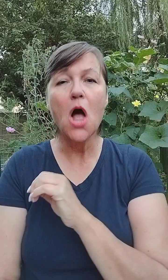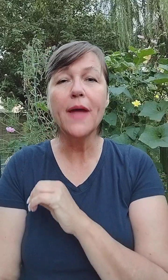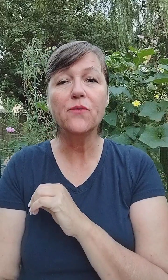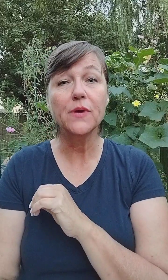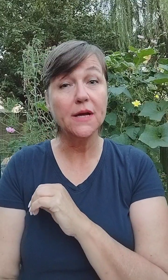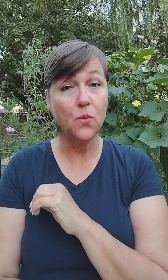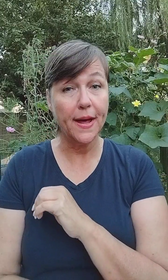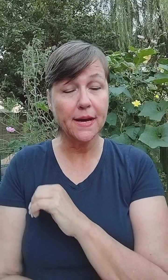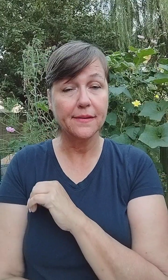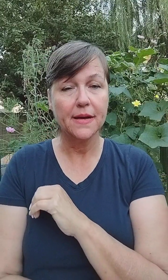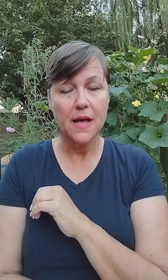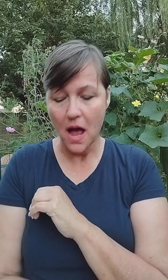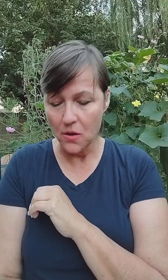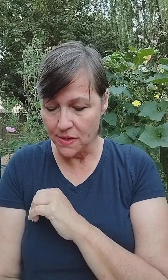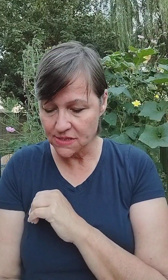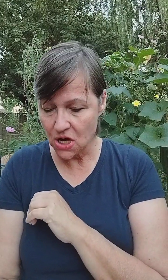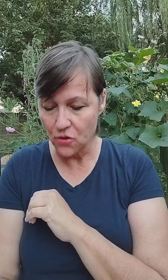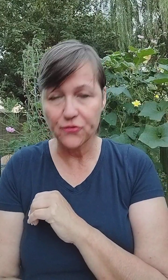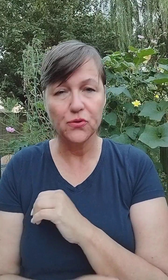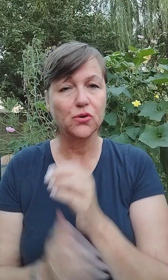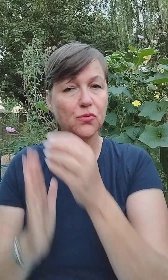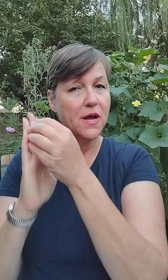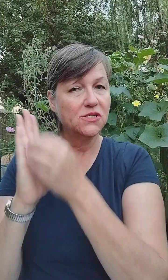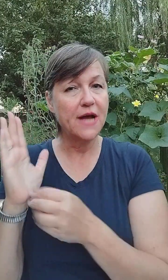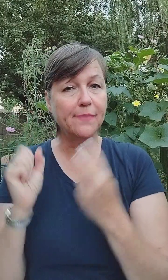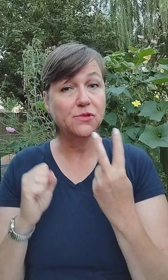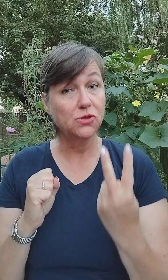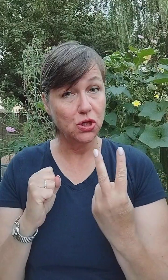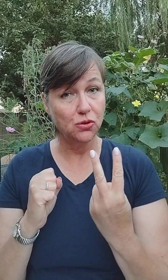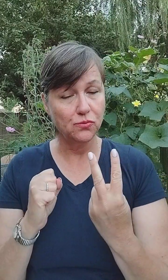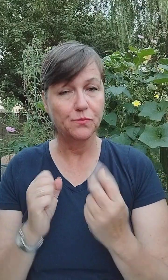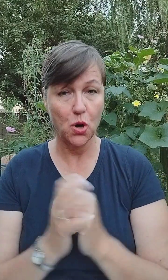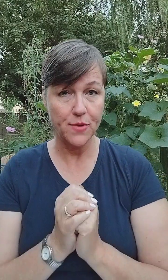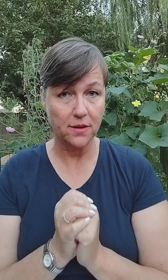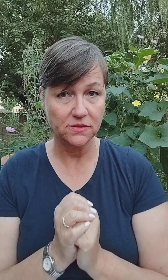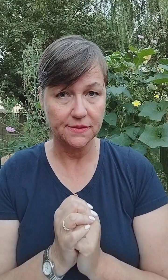Okay, really quick, I want to go through Chapter 2, Pronouns.